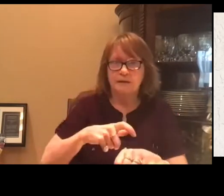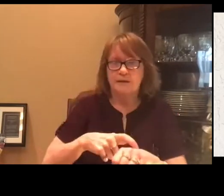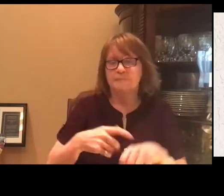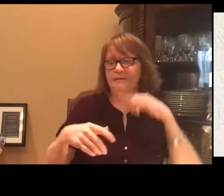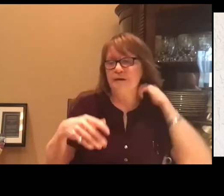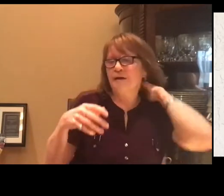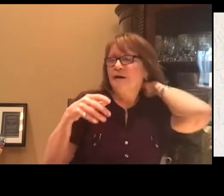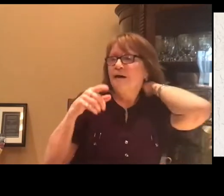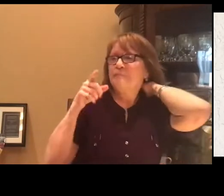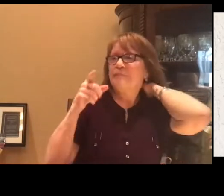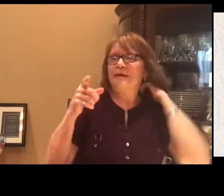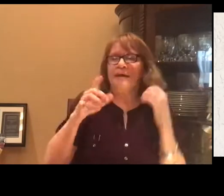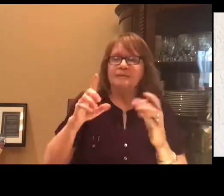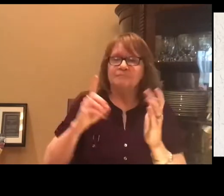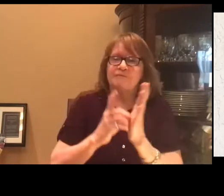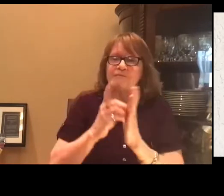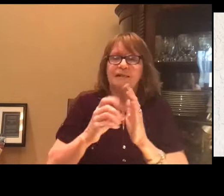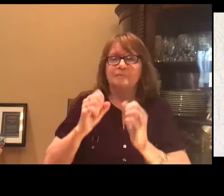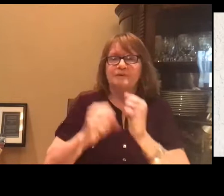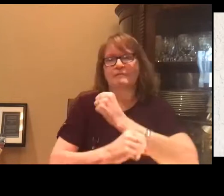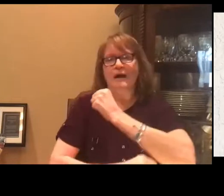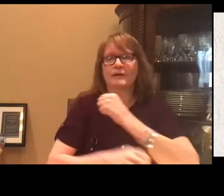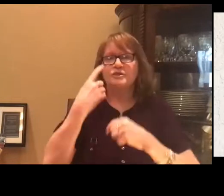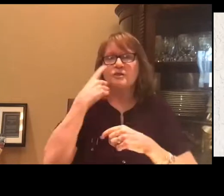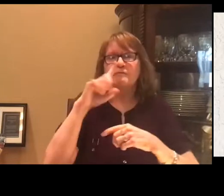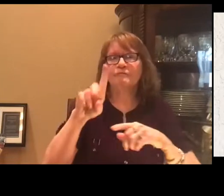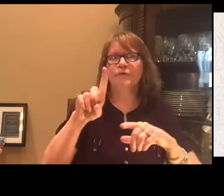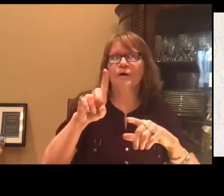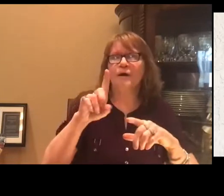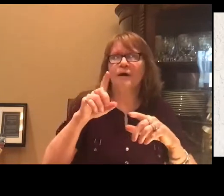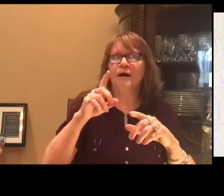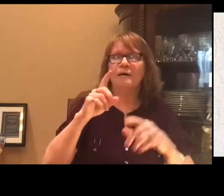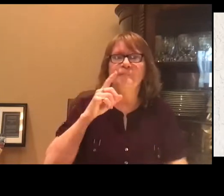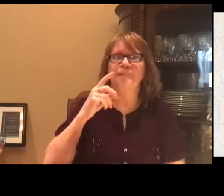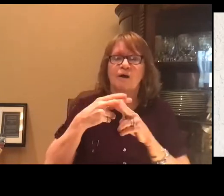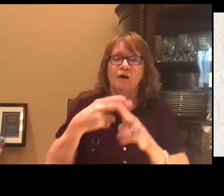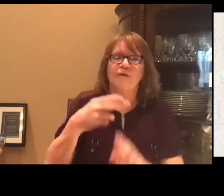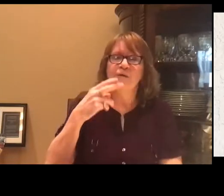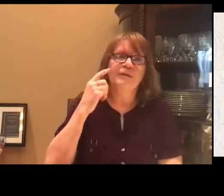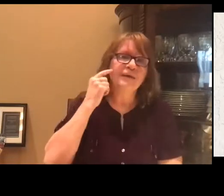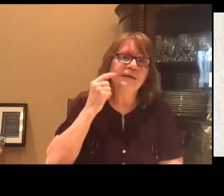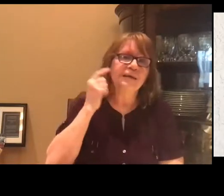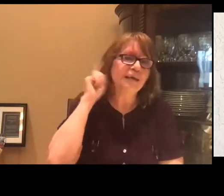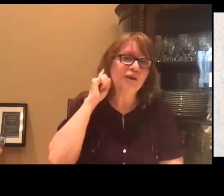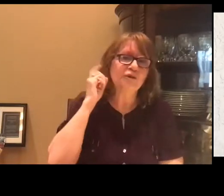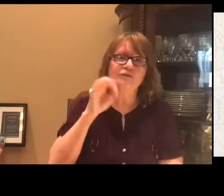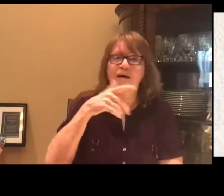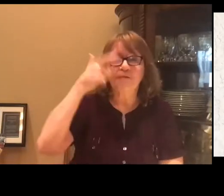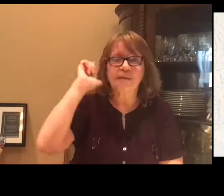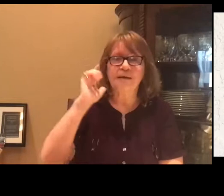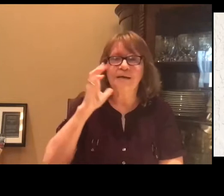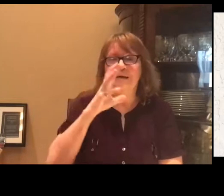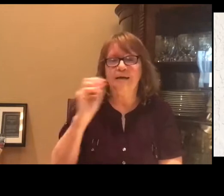needs. And it went along with the Eyes of the Lion, which was a lot of their work that they do for the